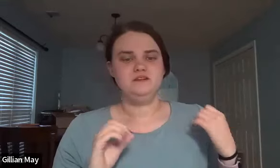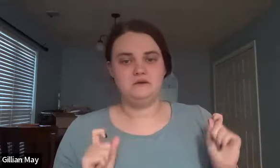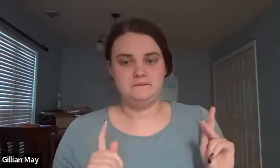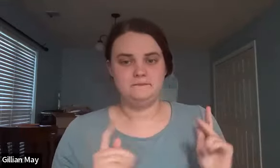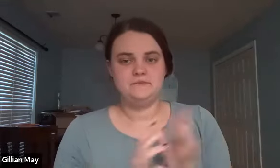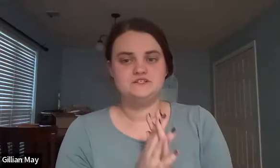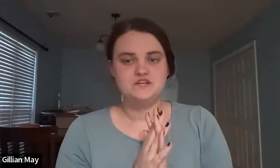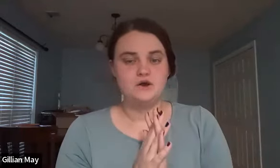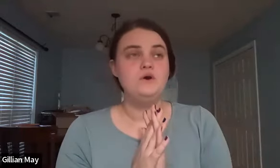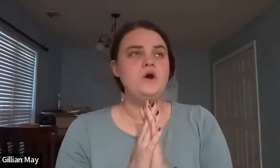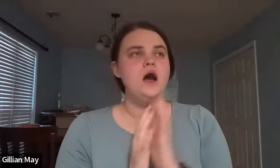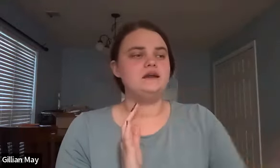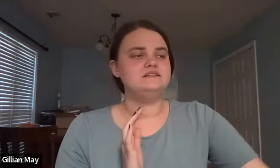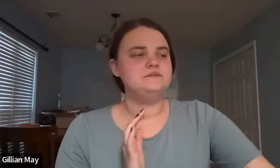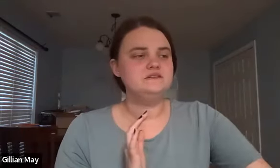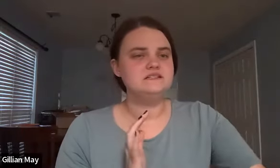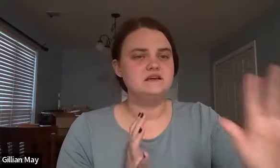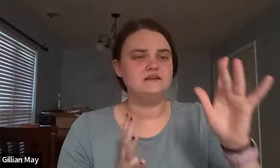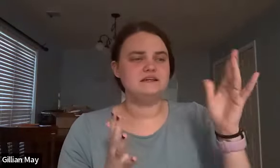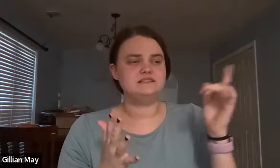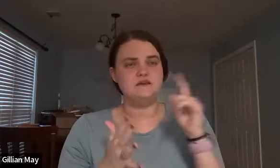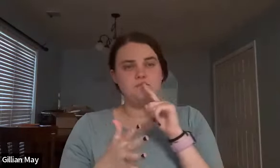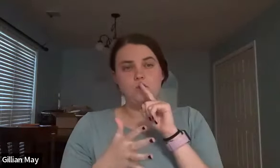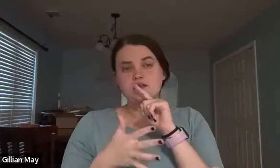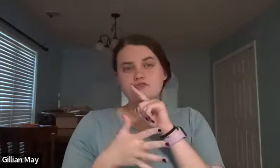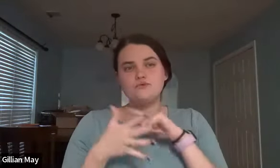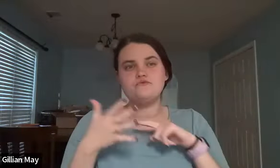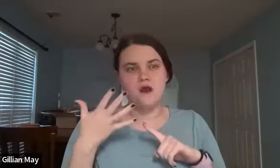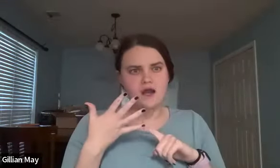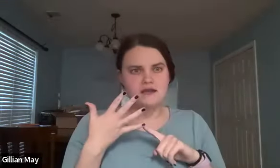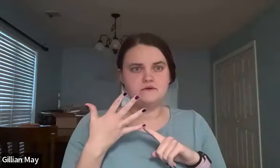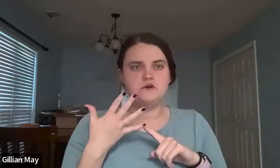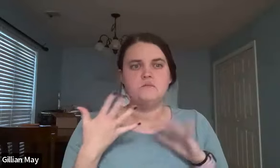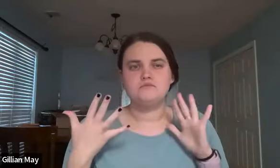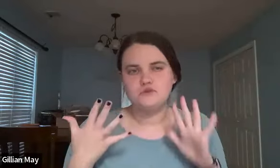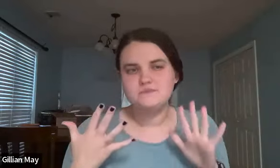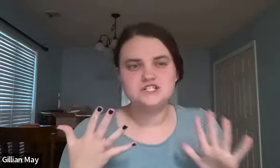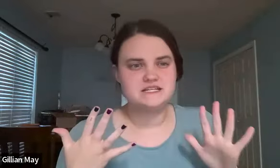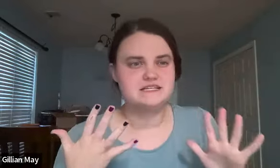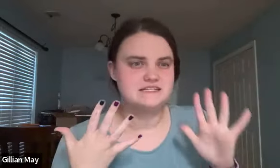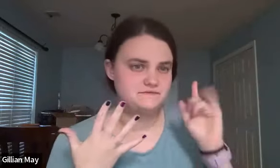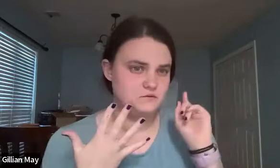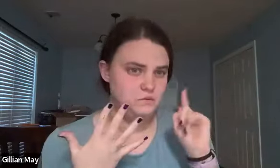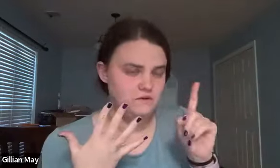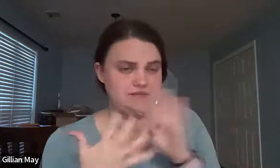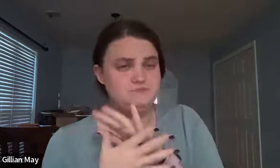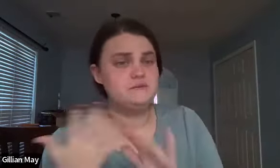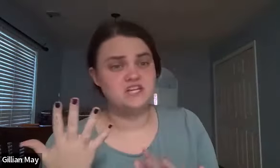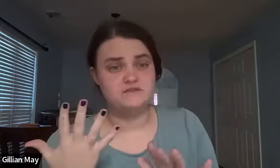Okay. So I typically like to say that 1 through 5, pretty much easy, except for it's pretty much everything